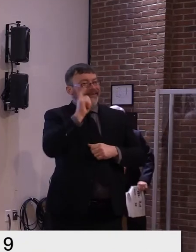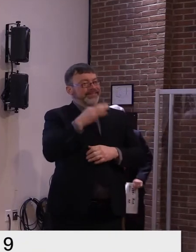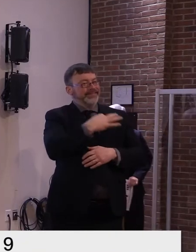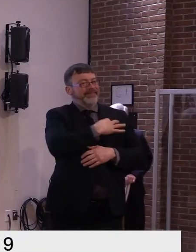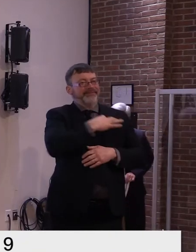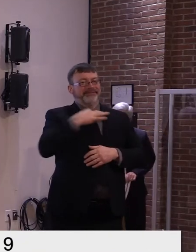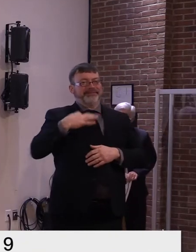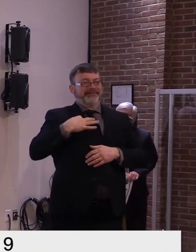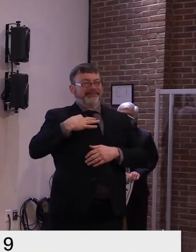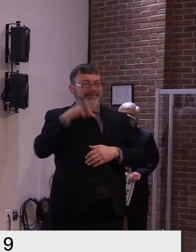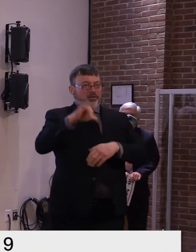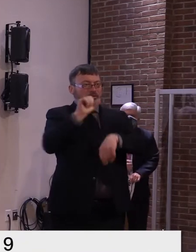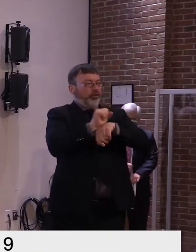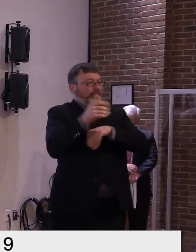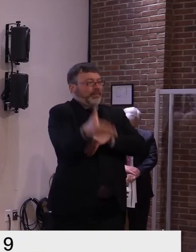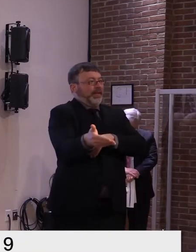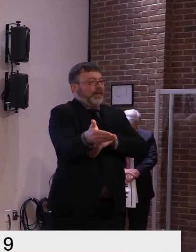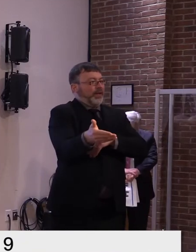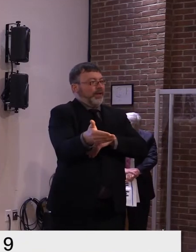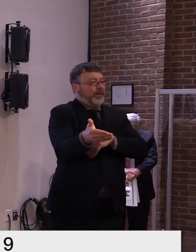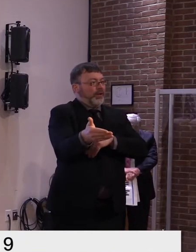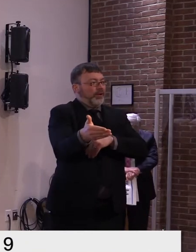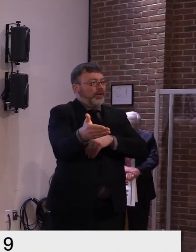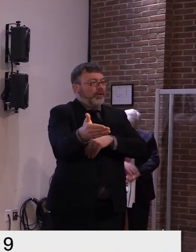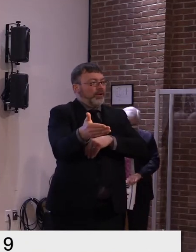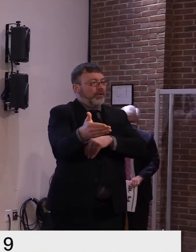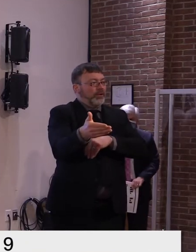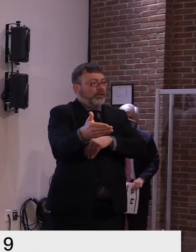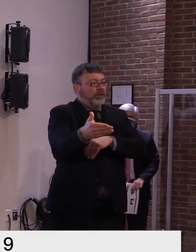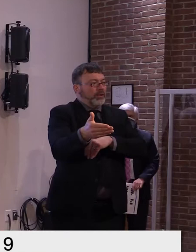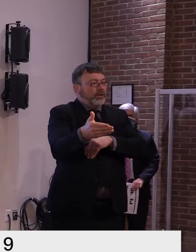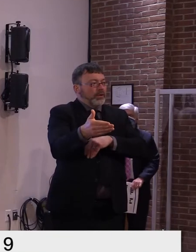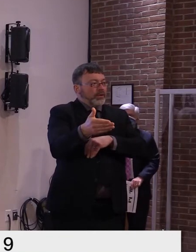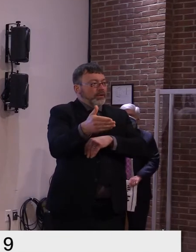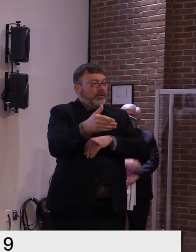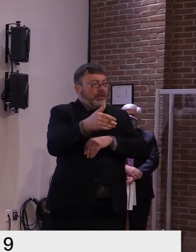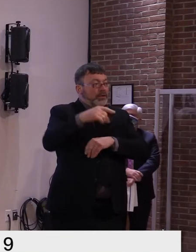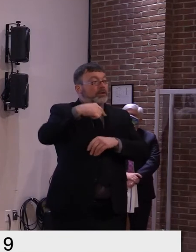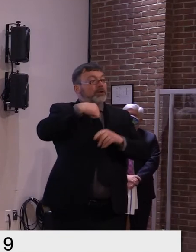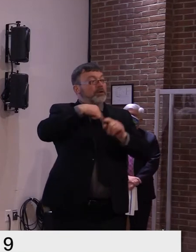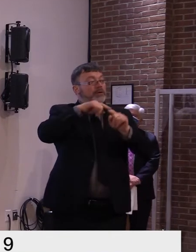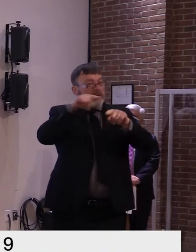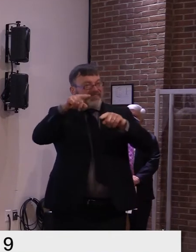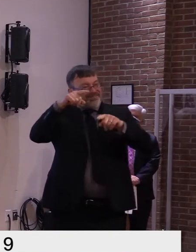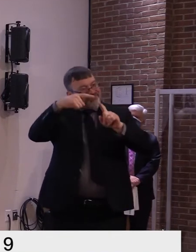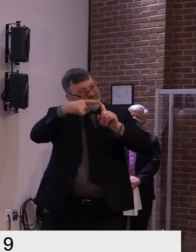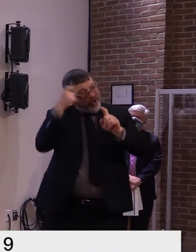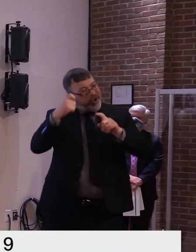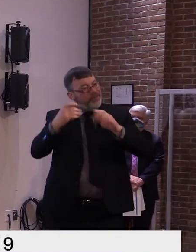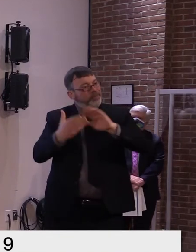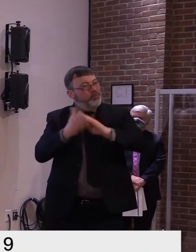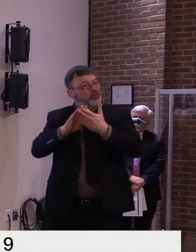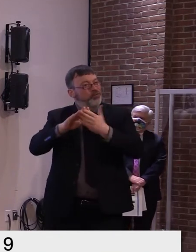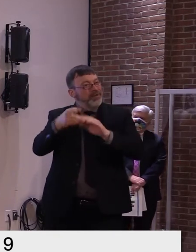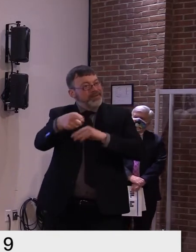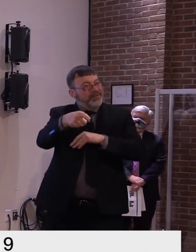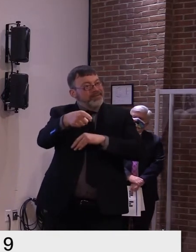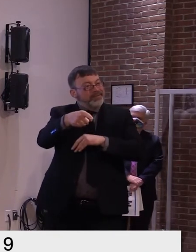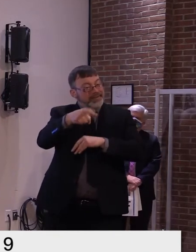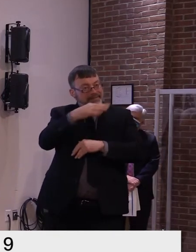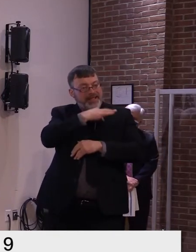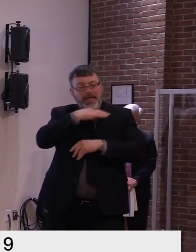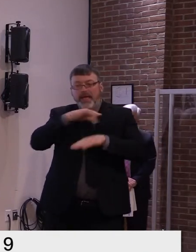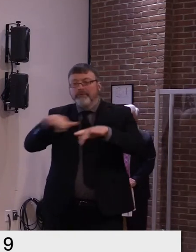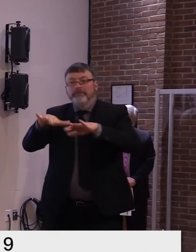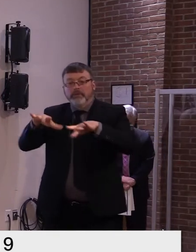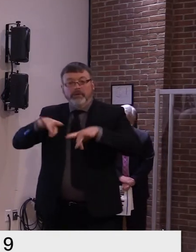at times when there's more virus prevalent in our communities. And while this is a good start for the ski season,